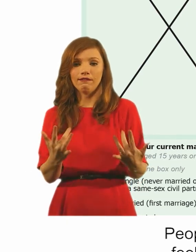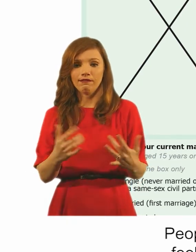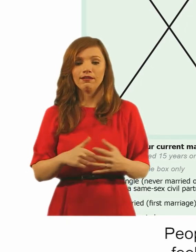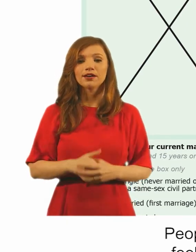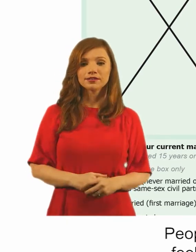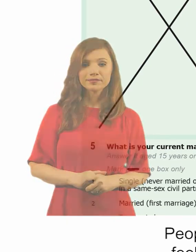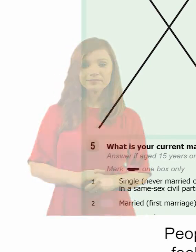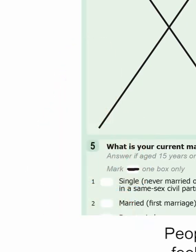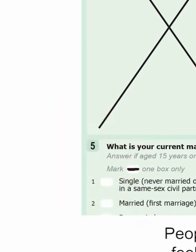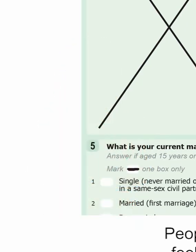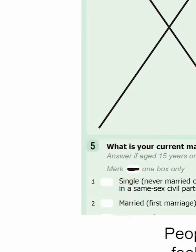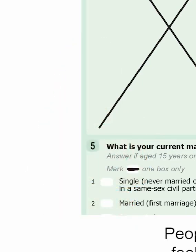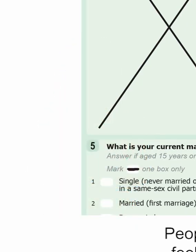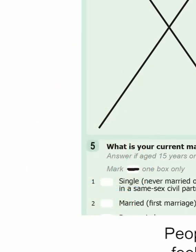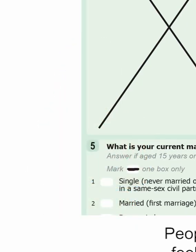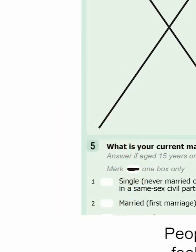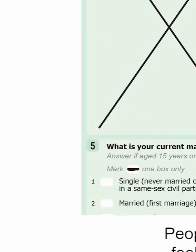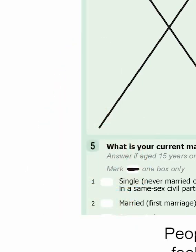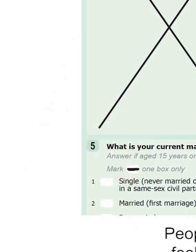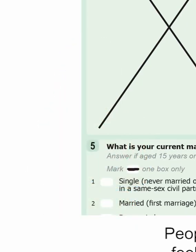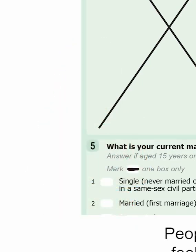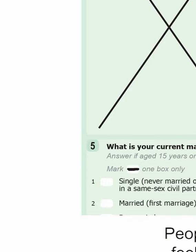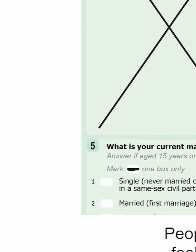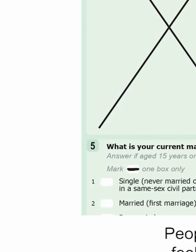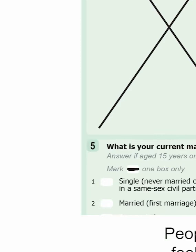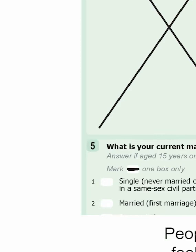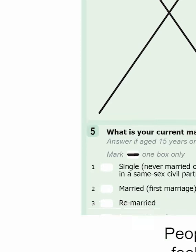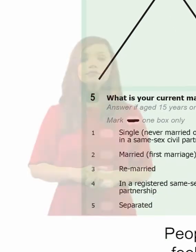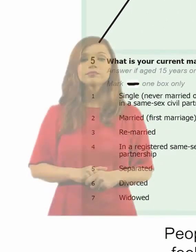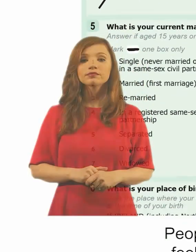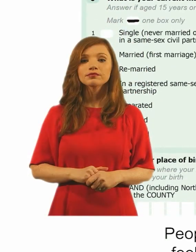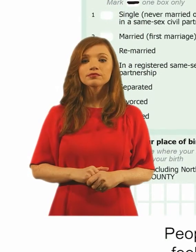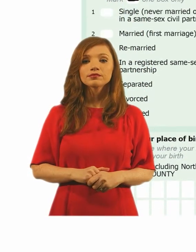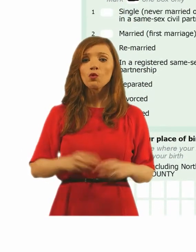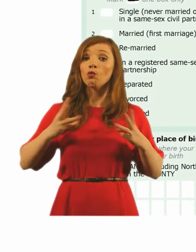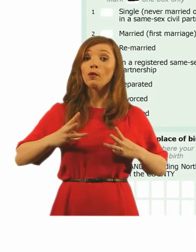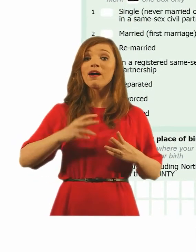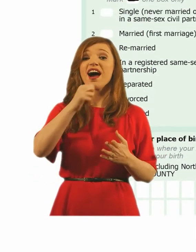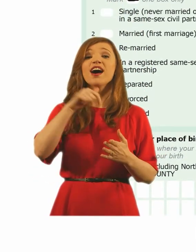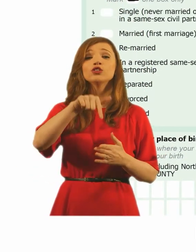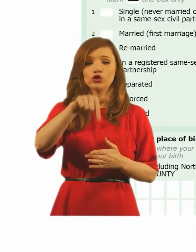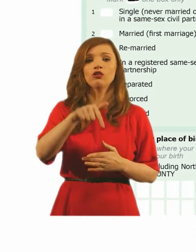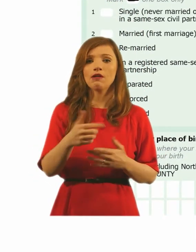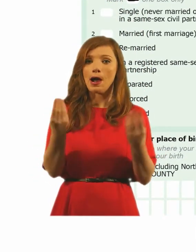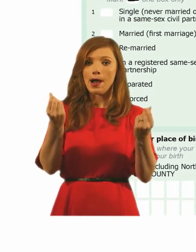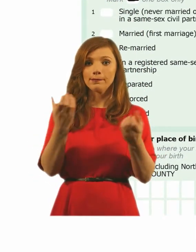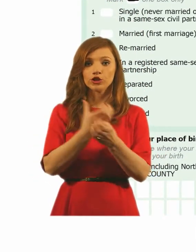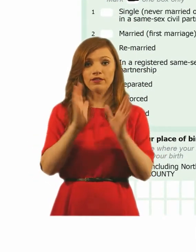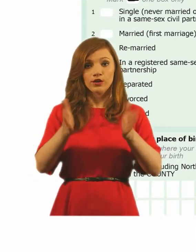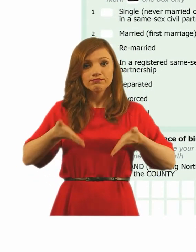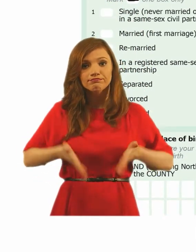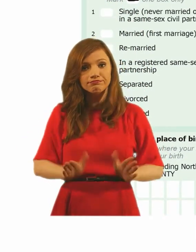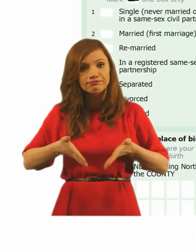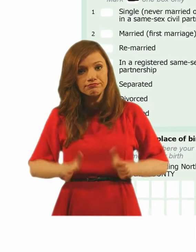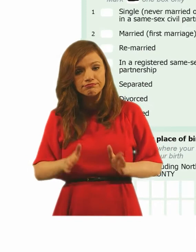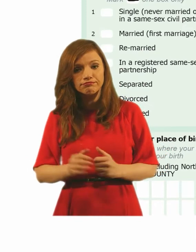should respond according to how they feel now about their religious beliefs, if any. Here, women should state how